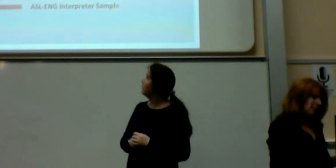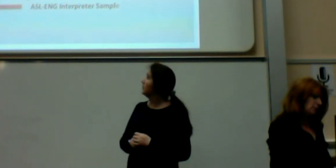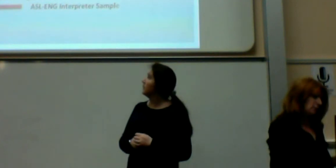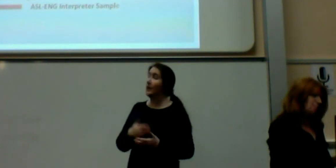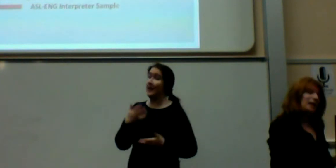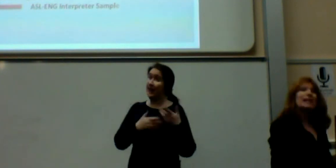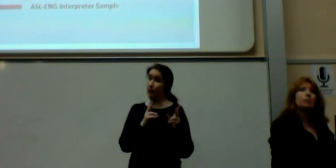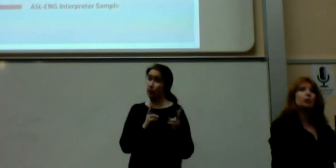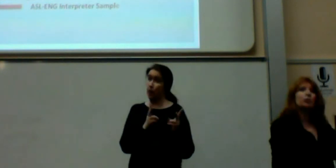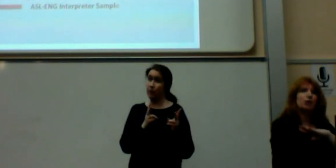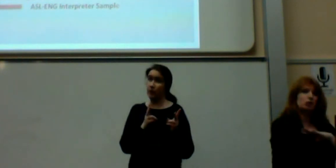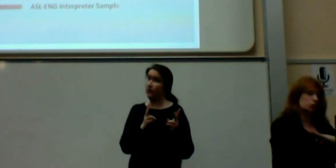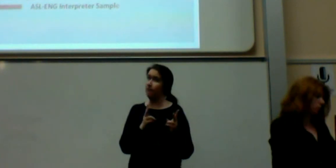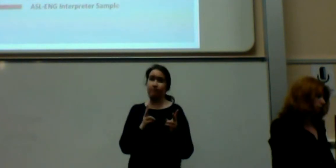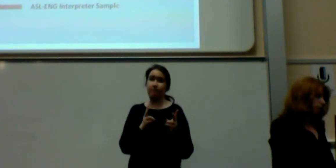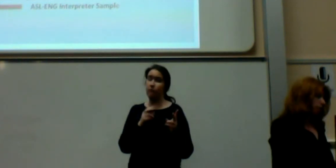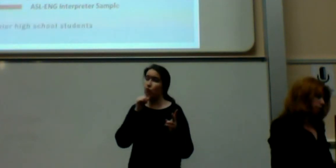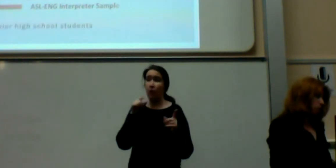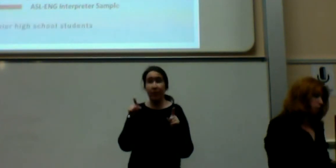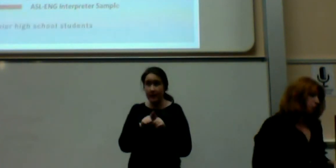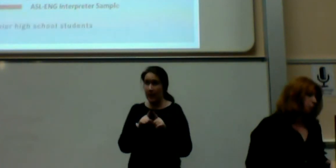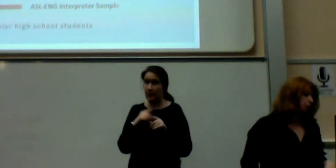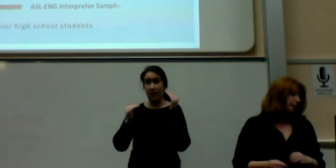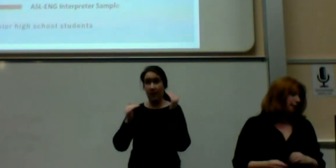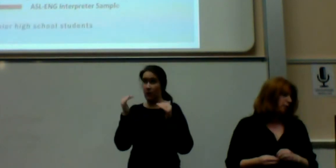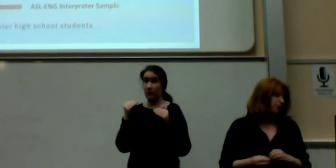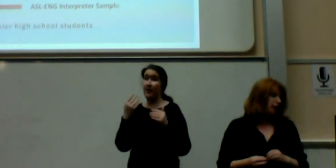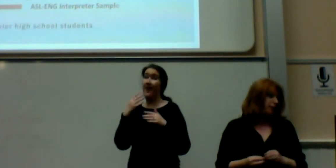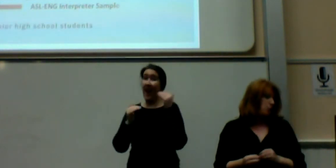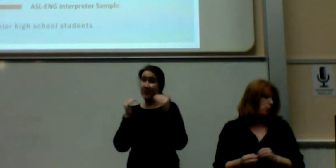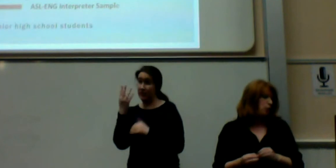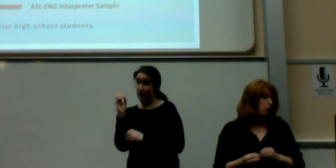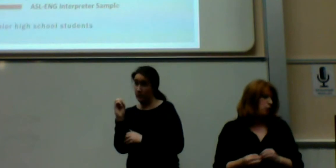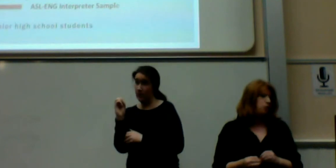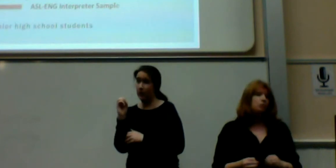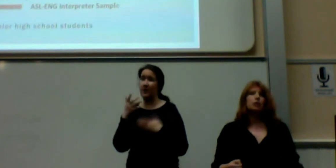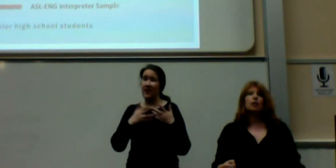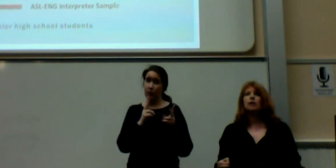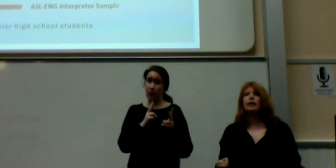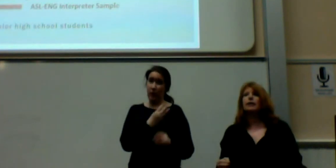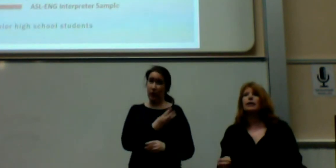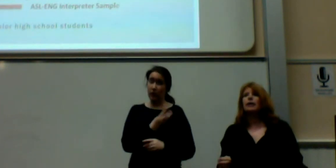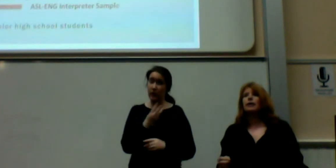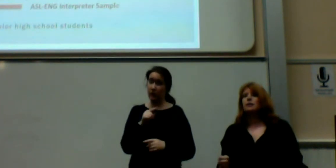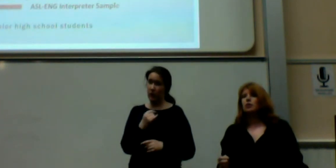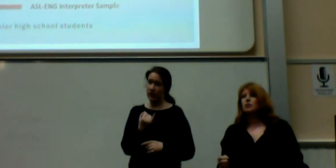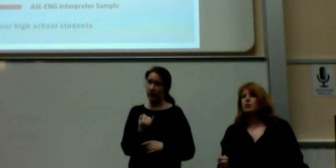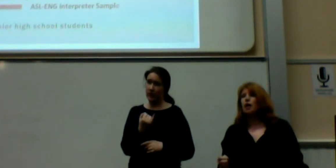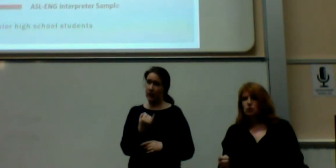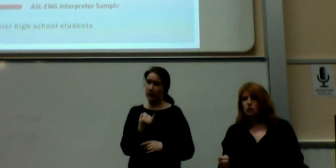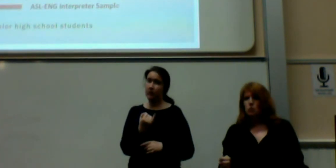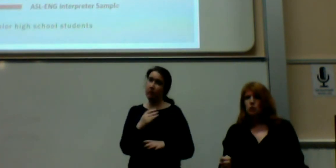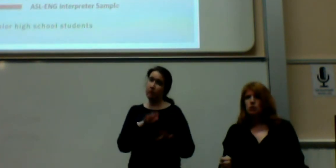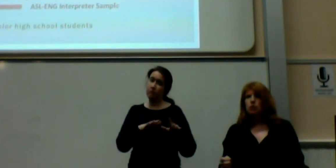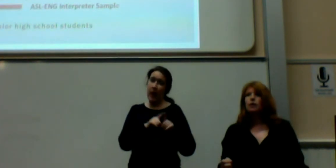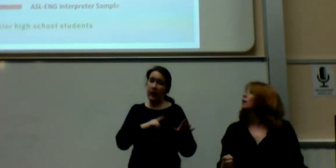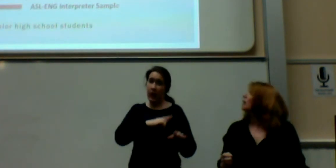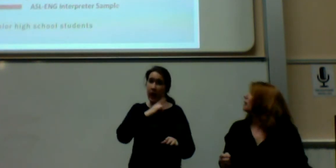didn't even make the professional level group. As a matter of fact, they were closer to looking like seniors in high